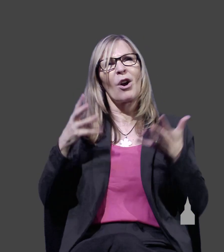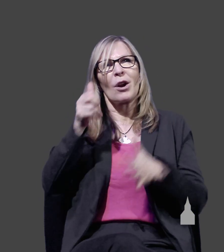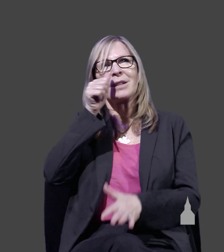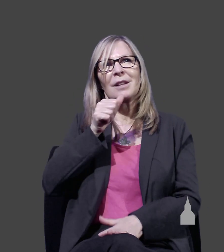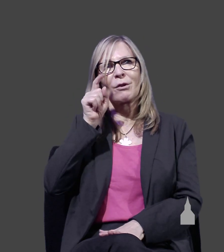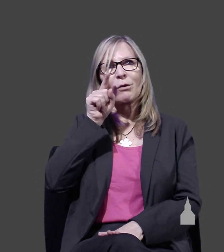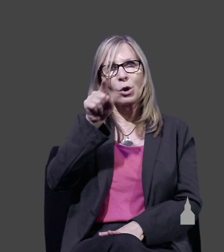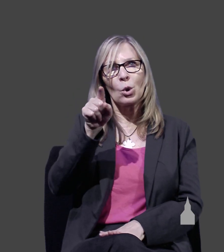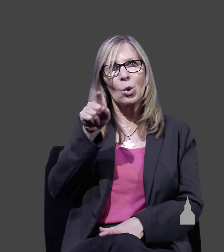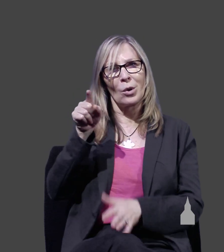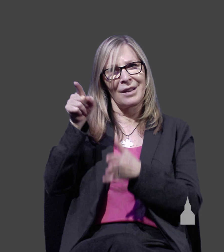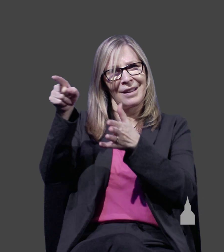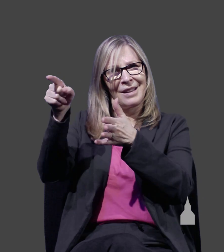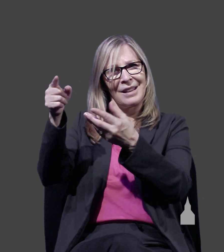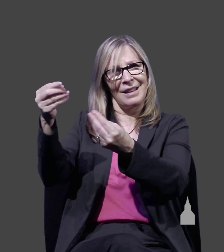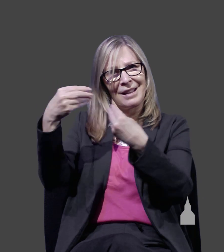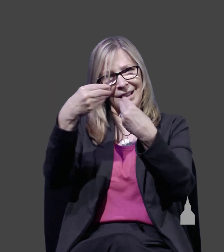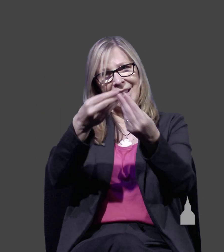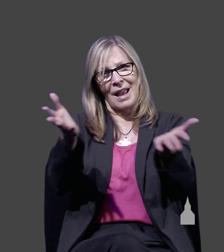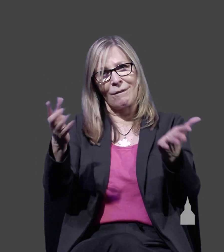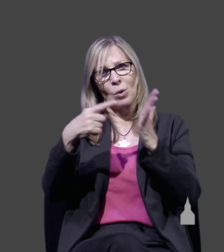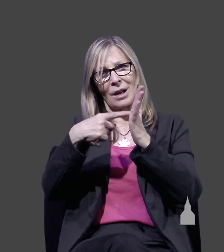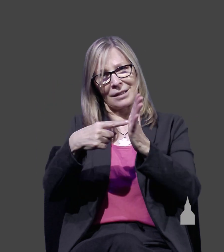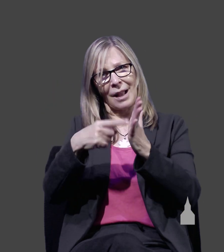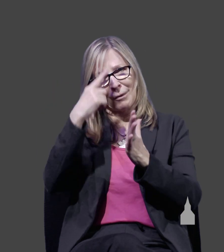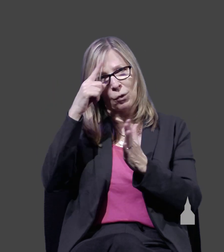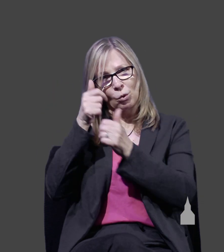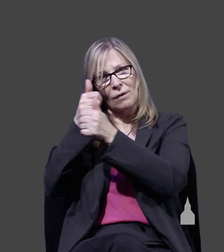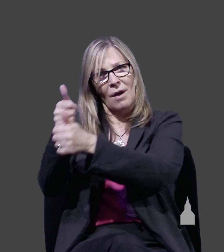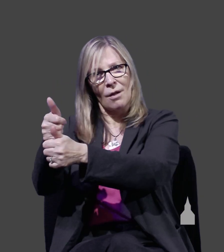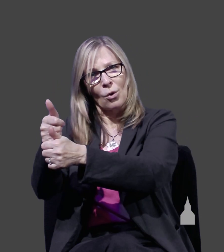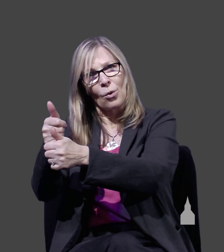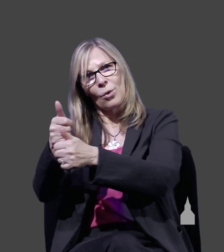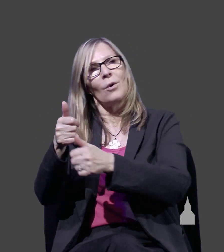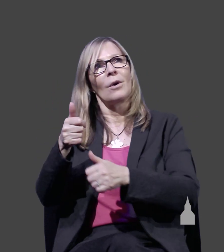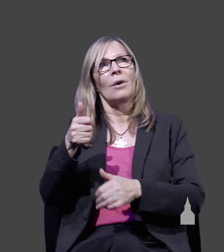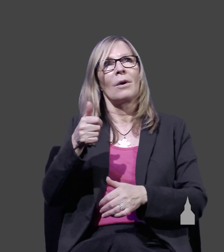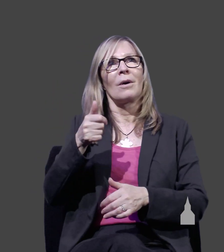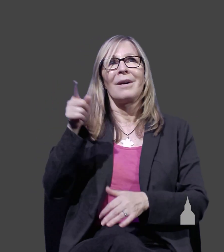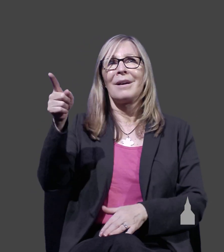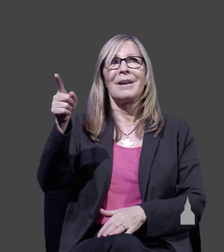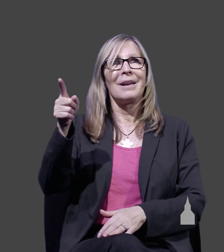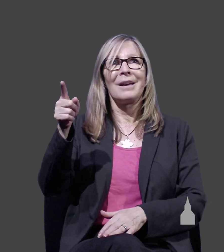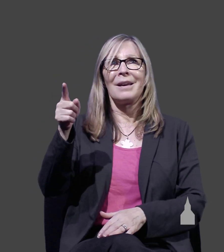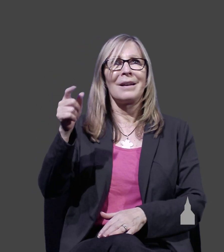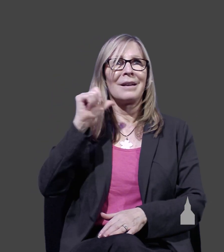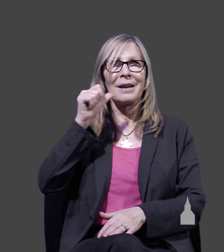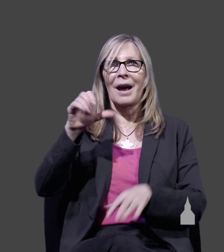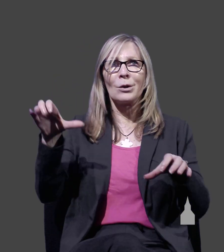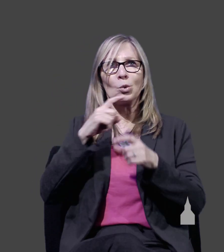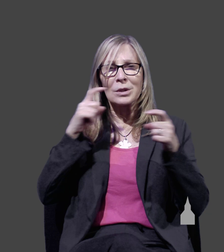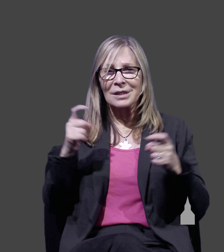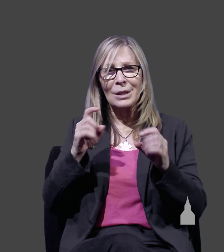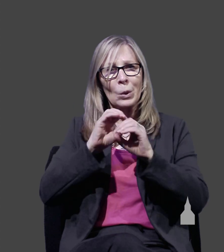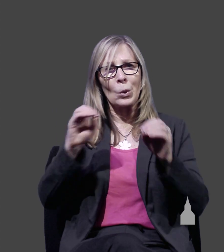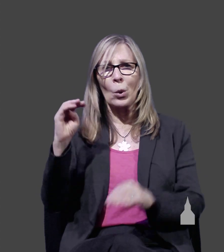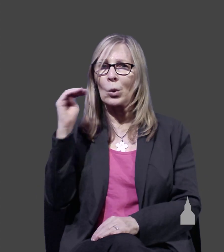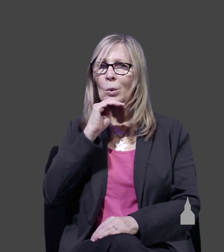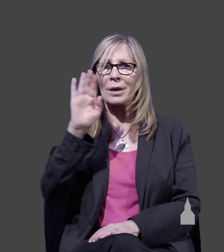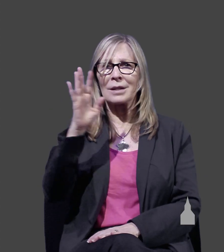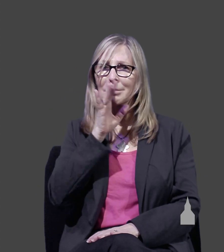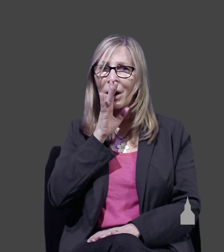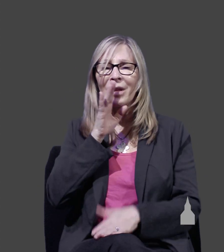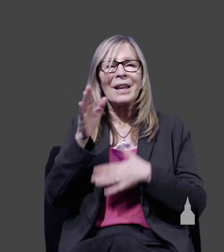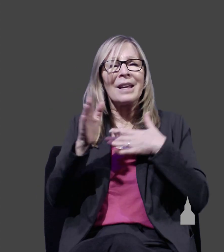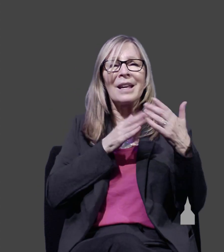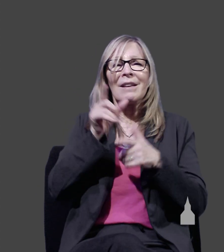example for you to follow in his steps, who committed no sin, nor was any deceit found in his mouth. And while being